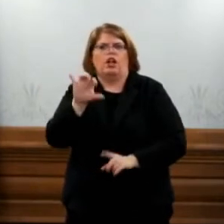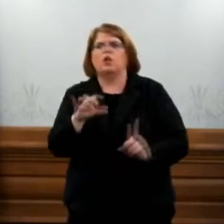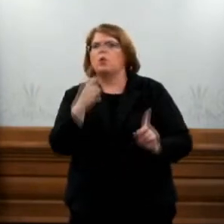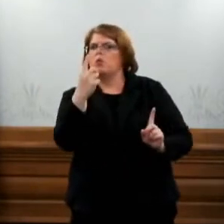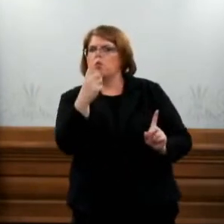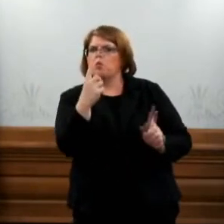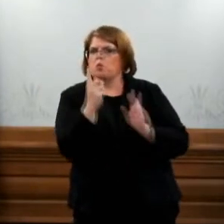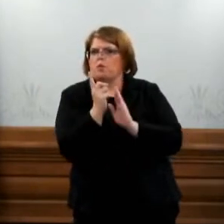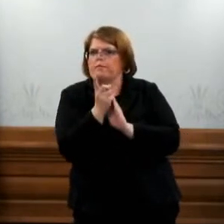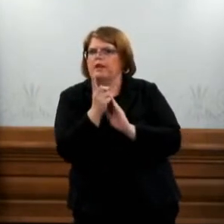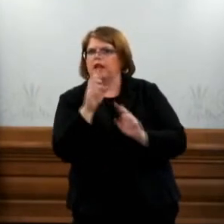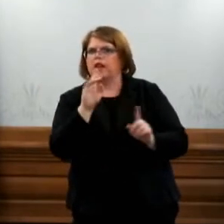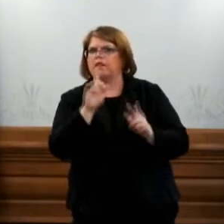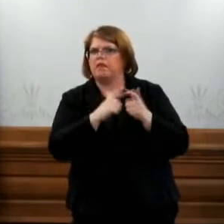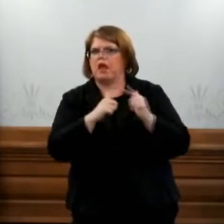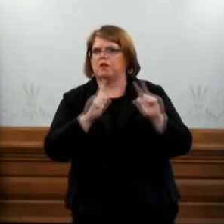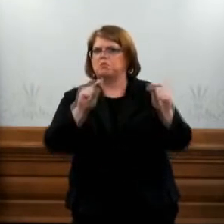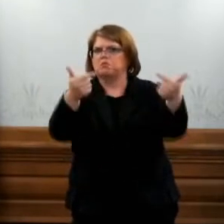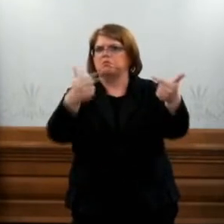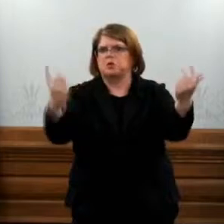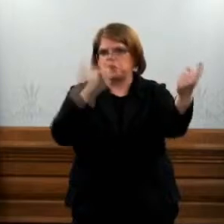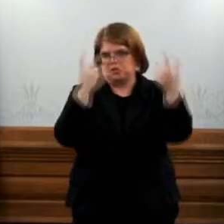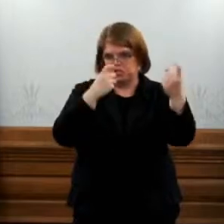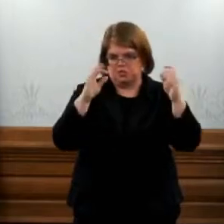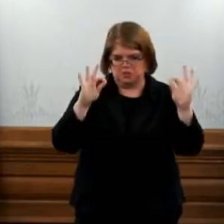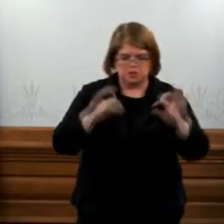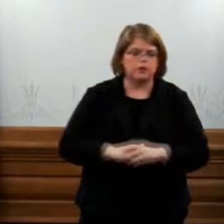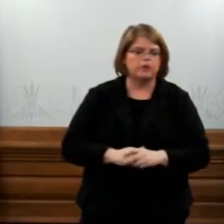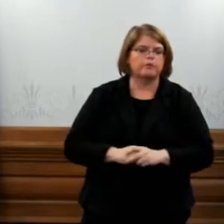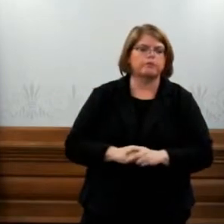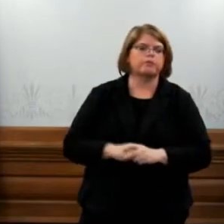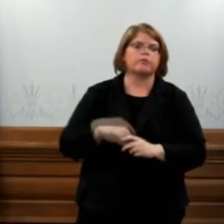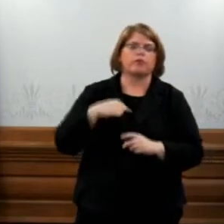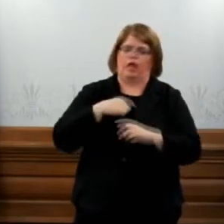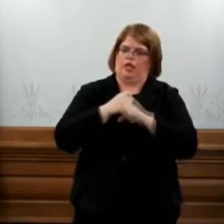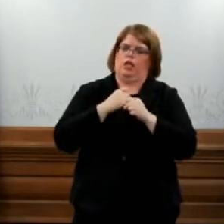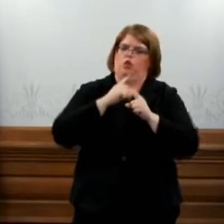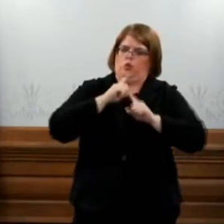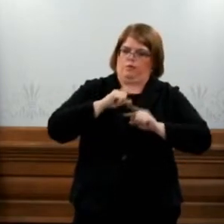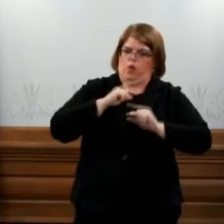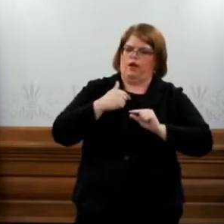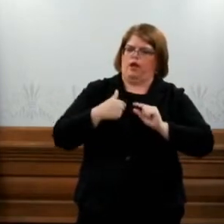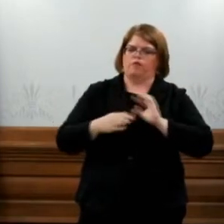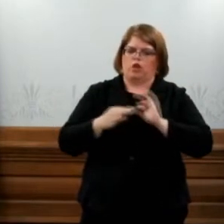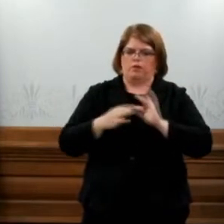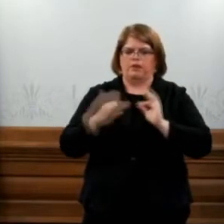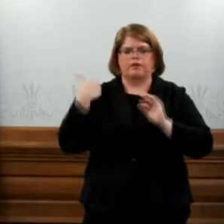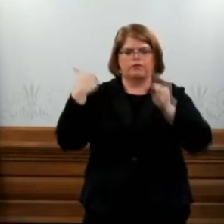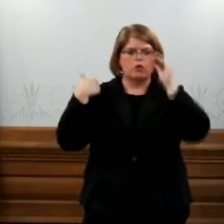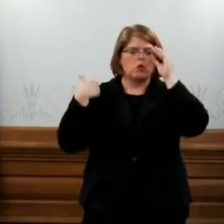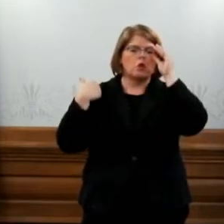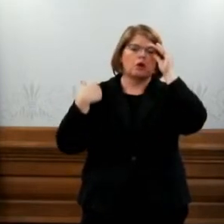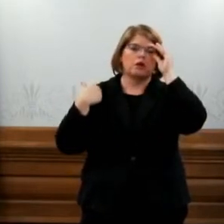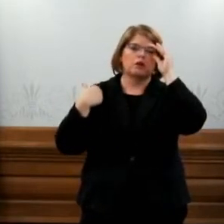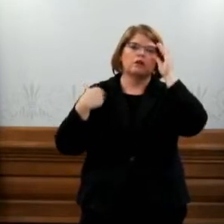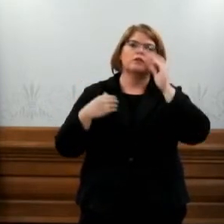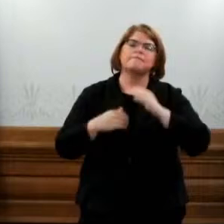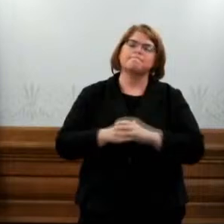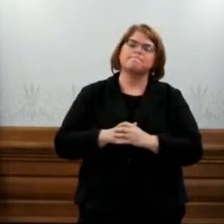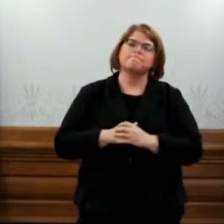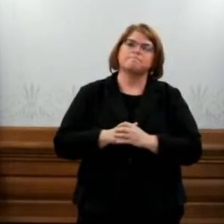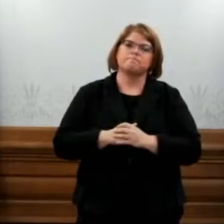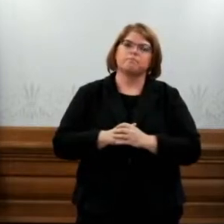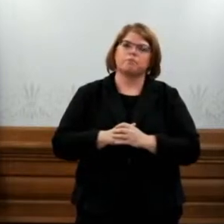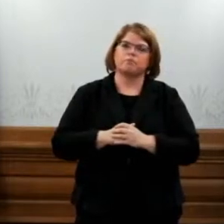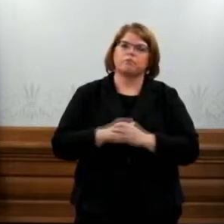at it. I get a report, and I've commented before at one of these press briefings, that I